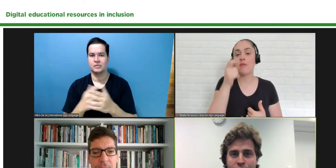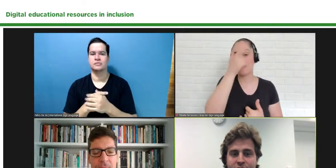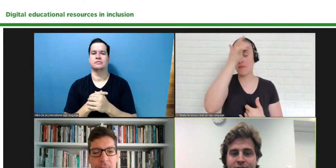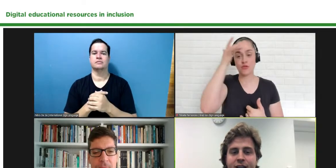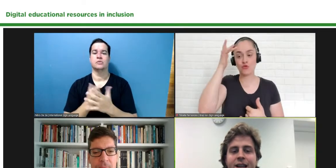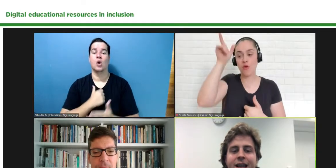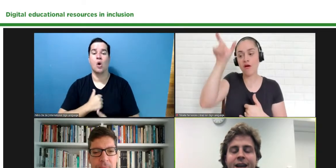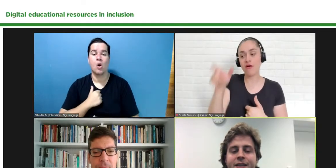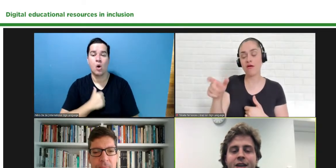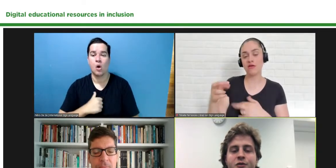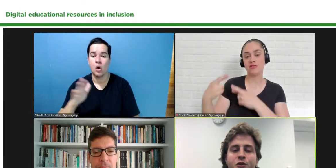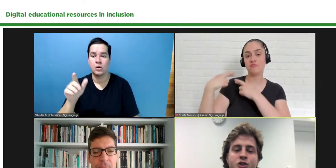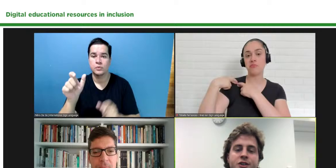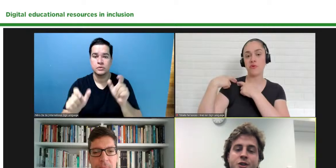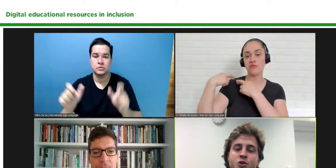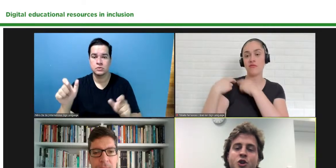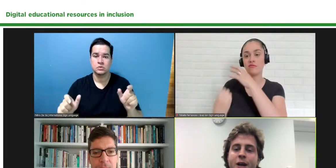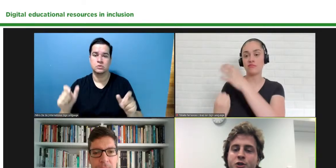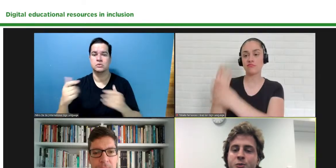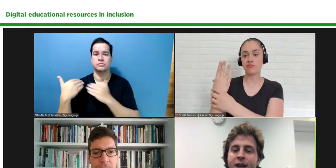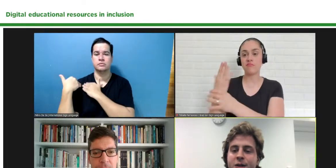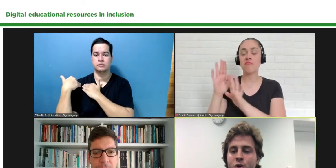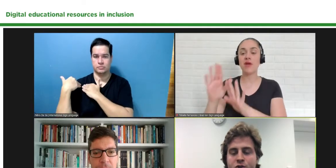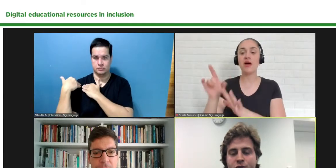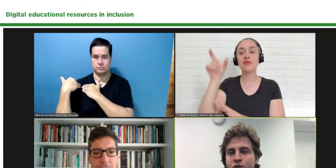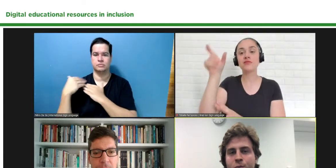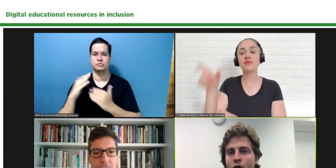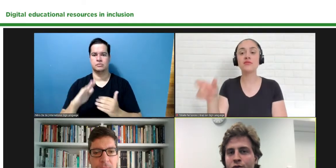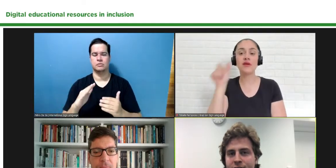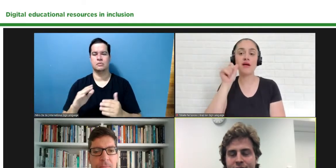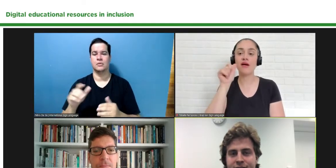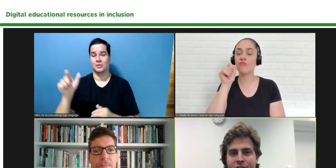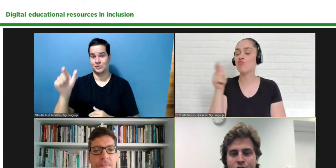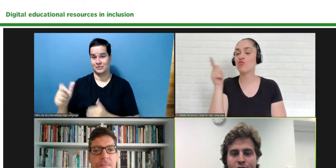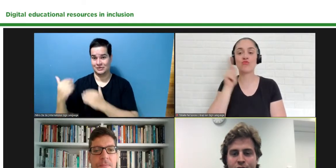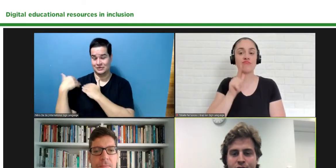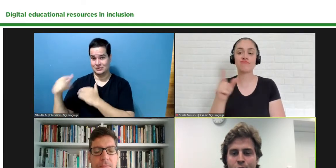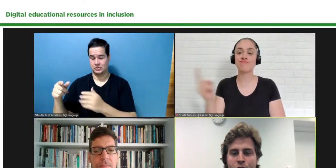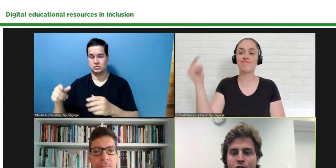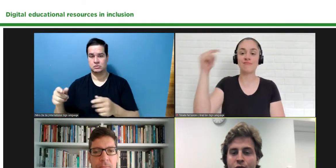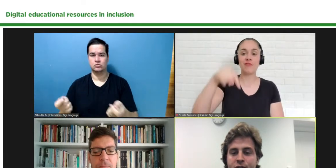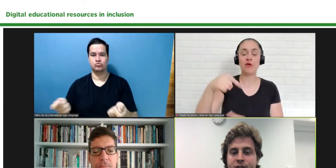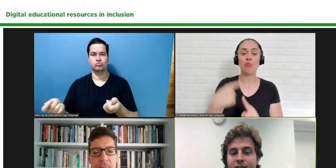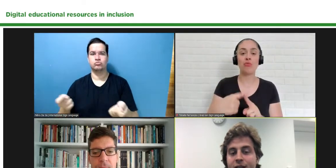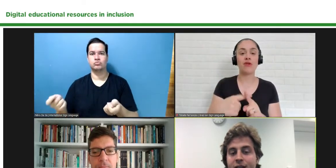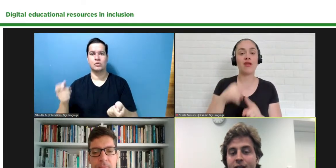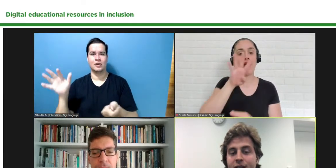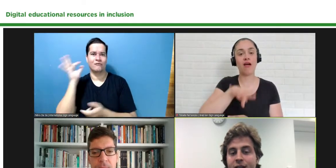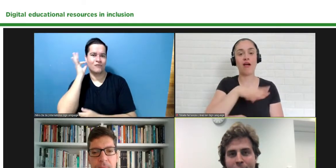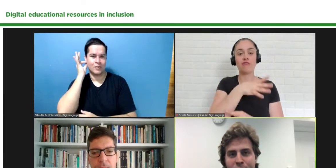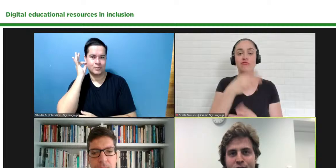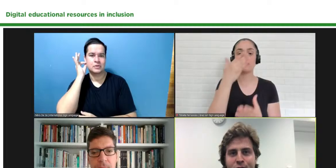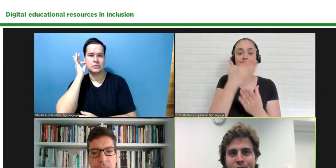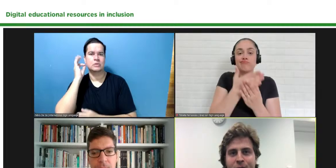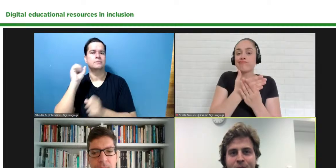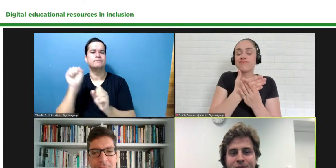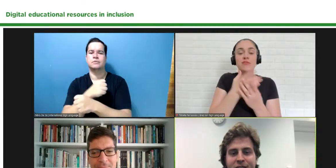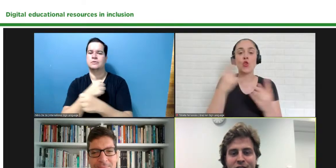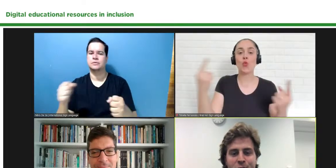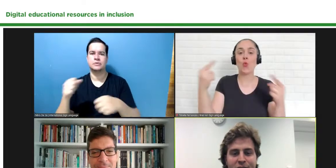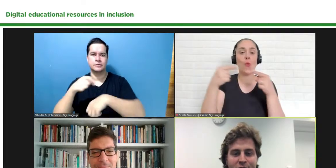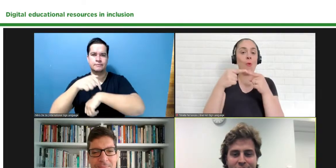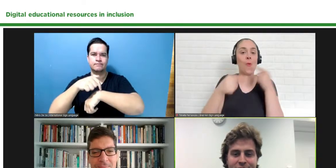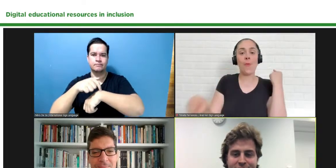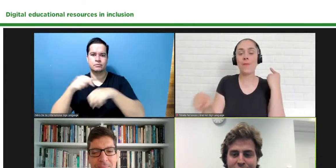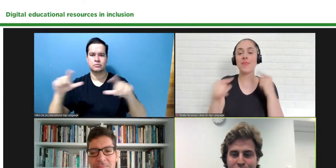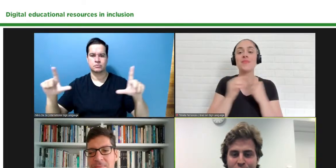Zero Project, and unfortunately she was not able to make it because of some conflicts in the scheduling of the Zero Project conference, but I'm very happy to